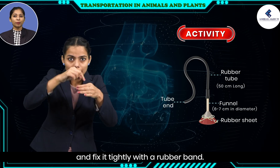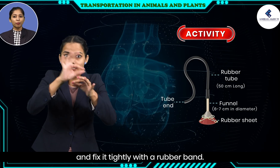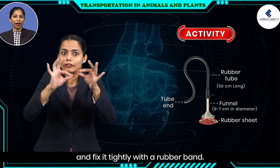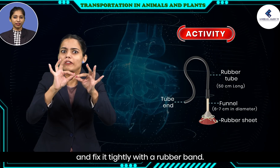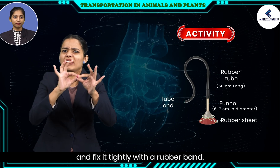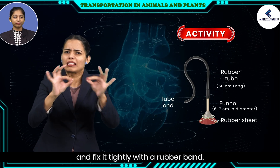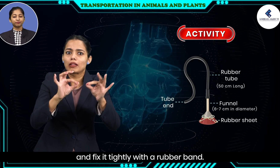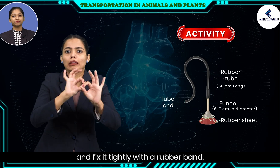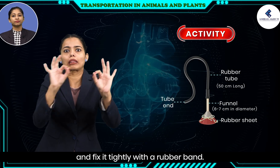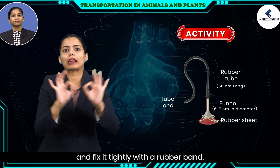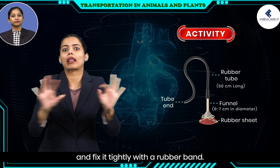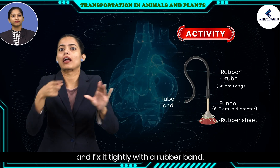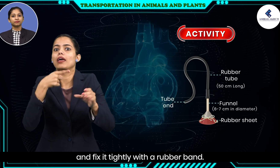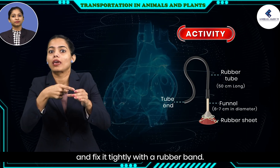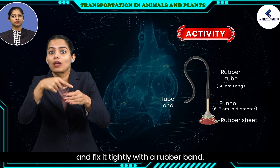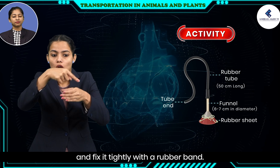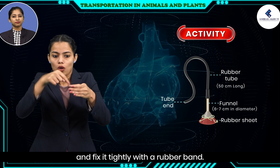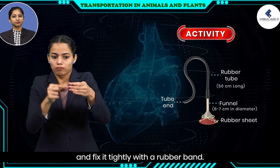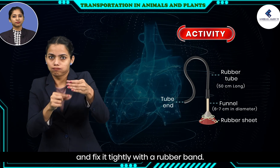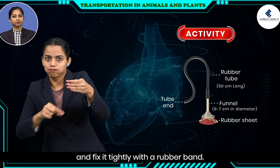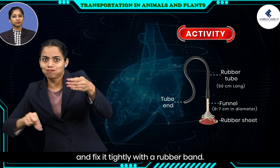with a rubber band.